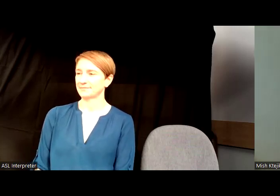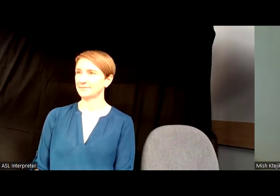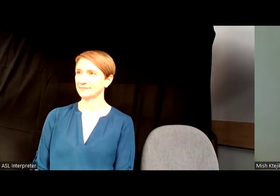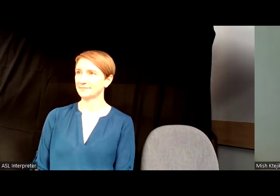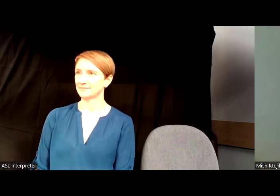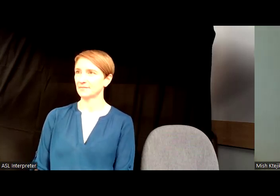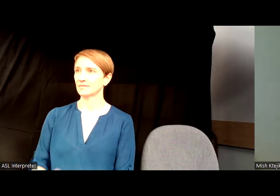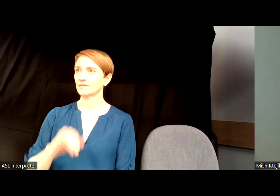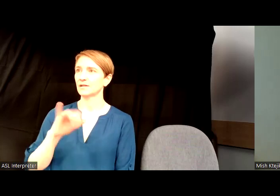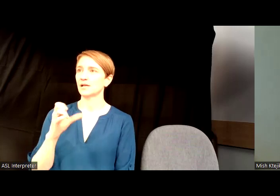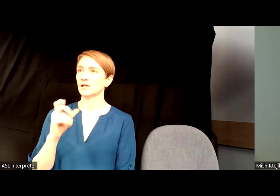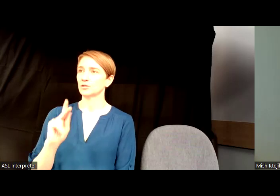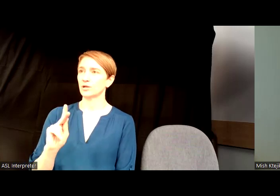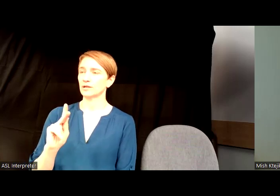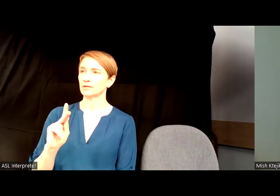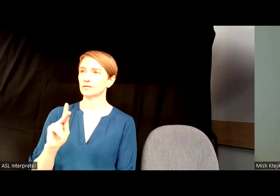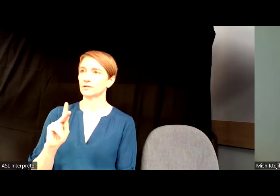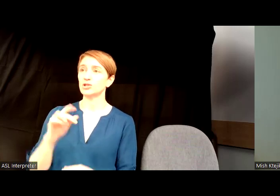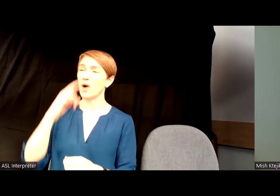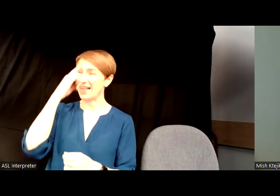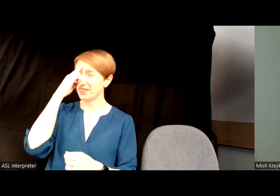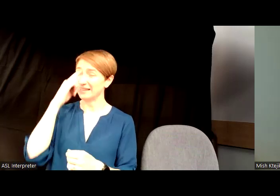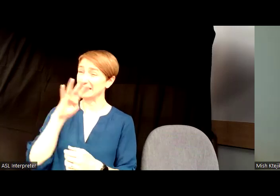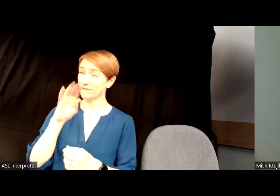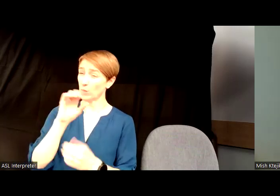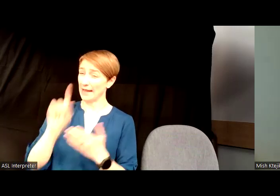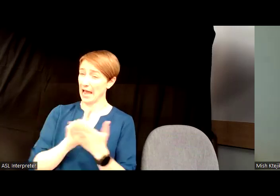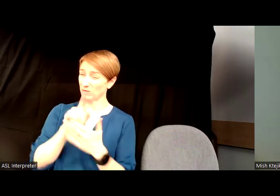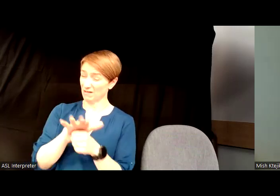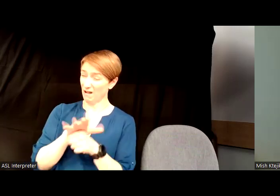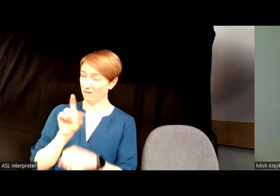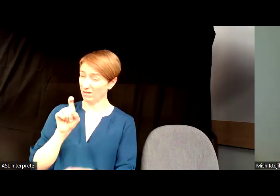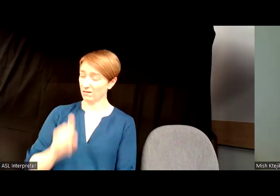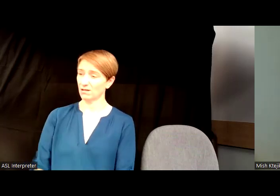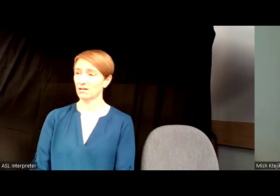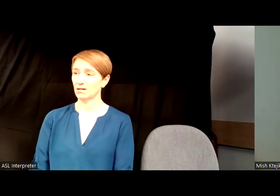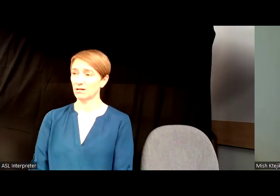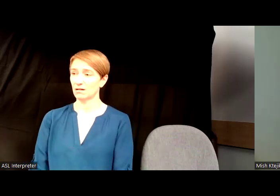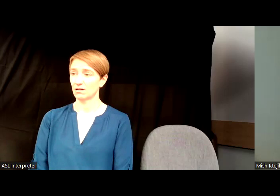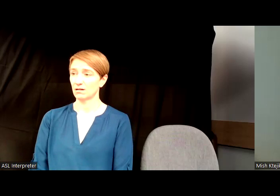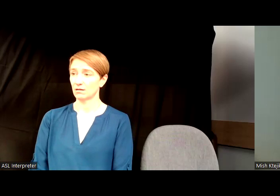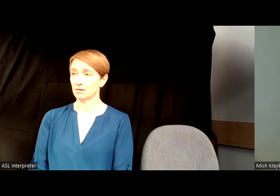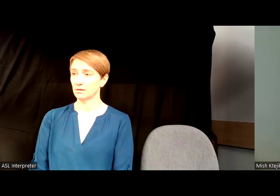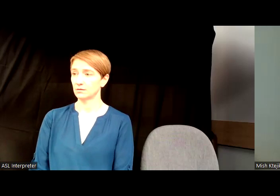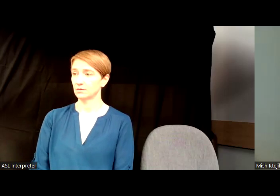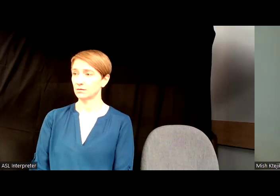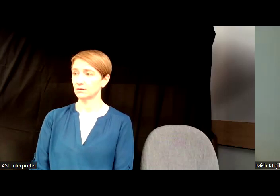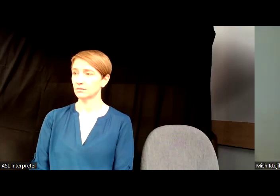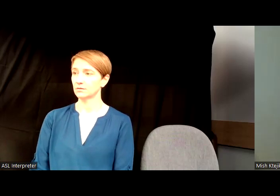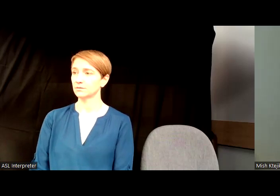yeah, it came from somewhere. So again, this is Jack again. My question is 40 hours enough?